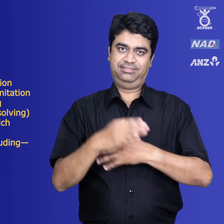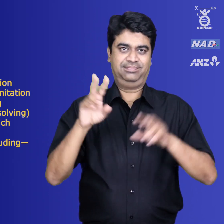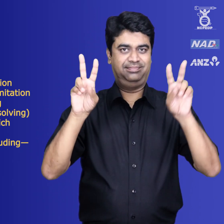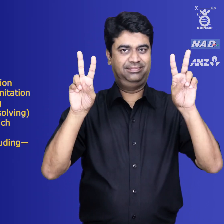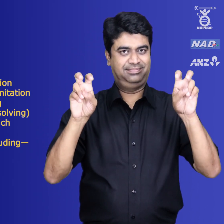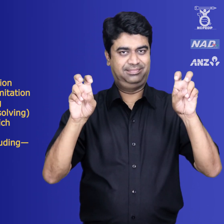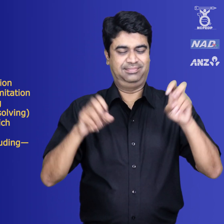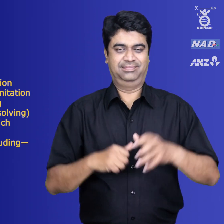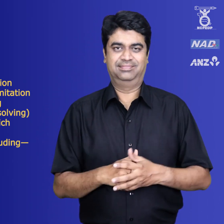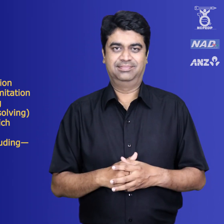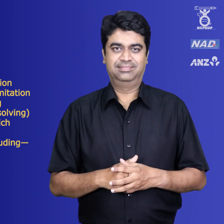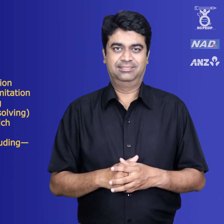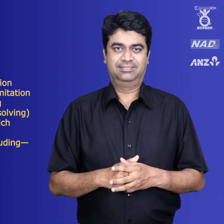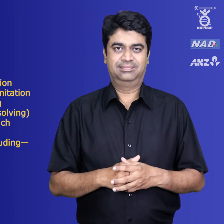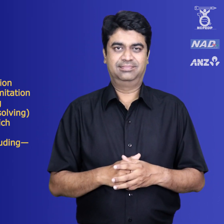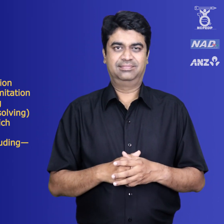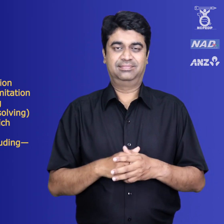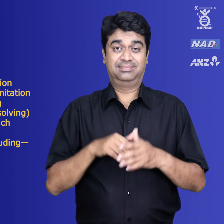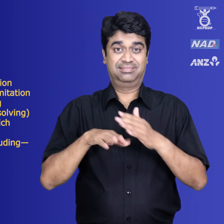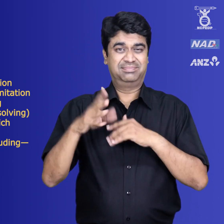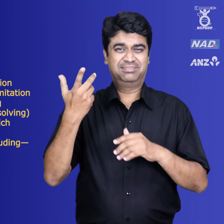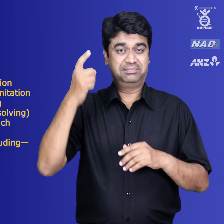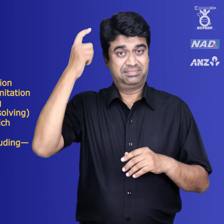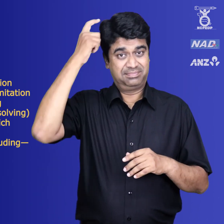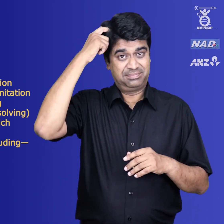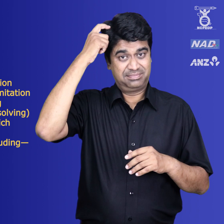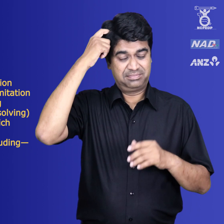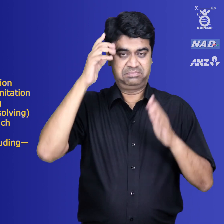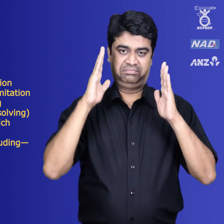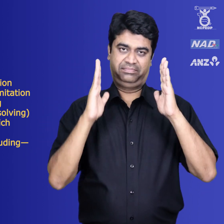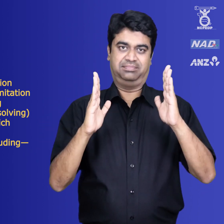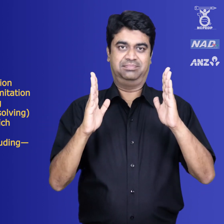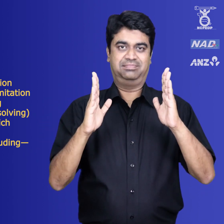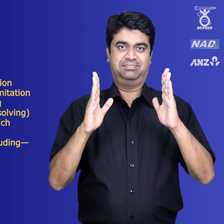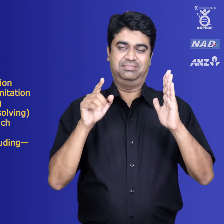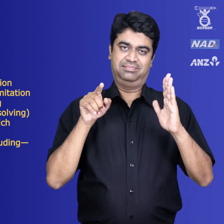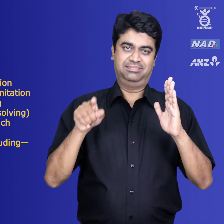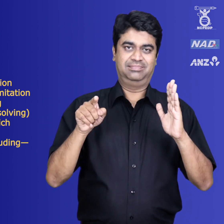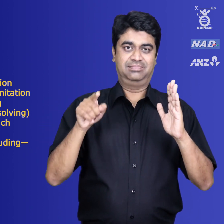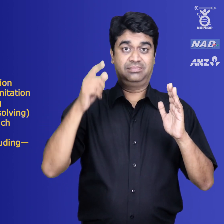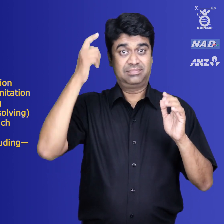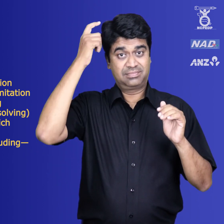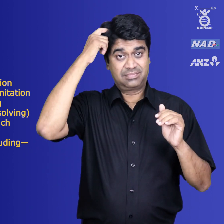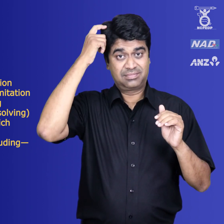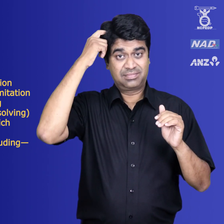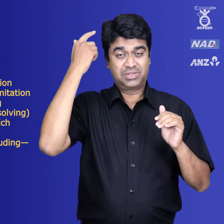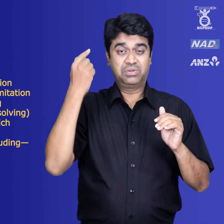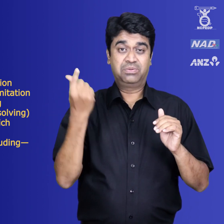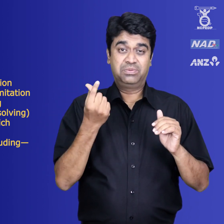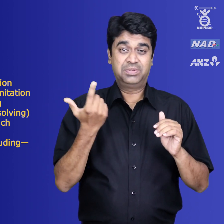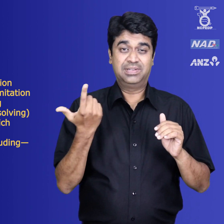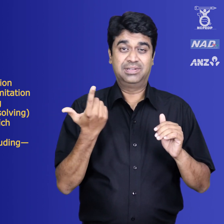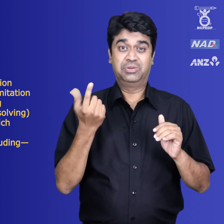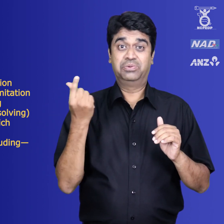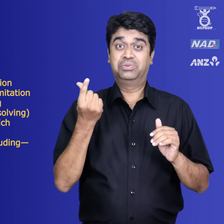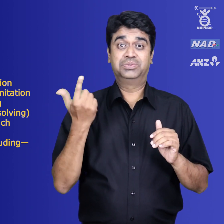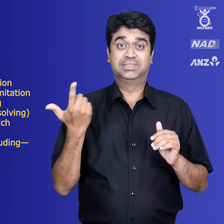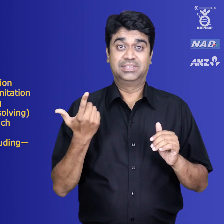Intellectual disability, a condition characterized by significant limitation both